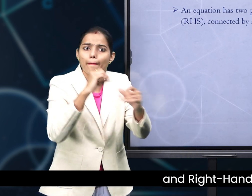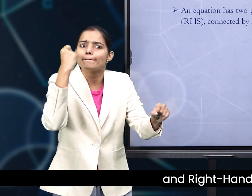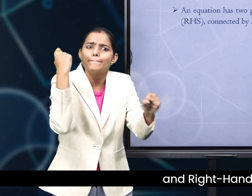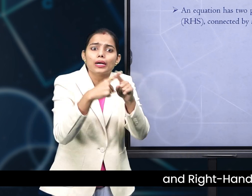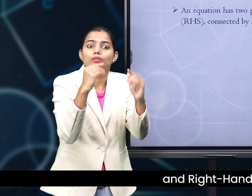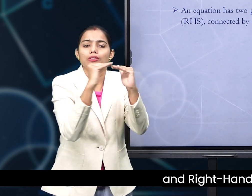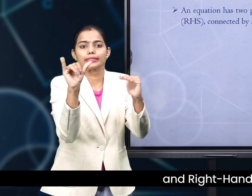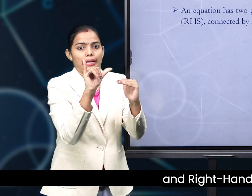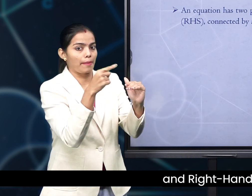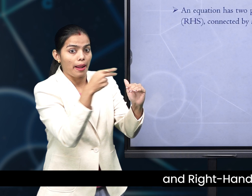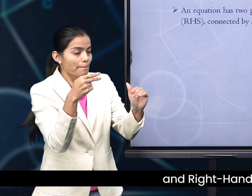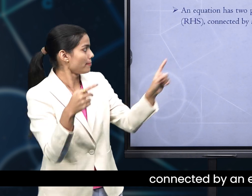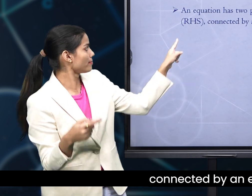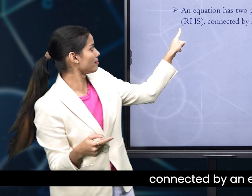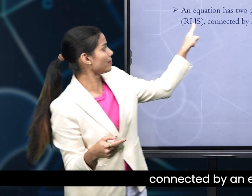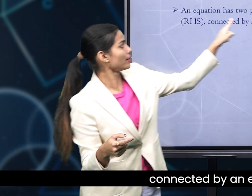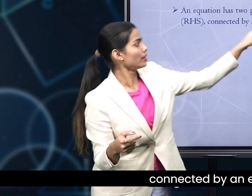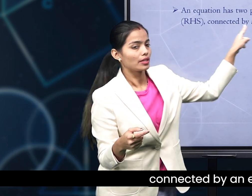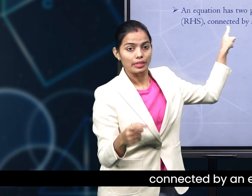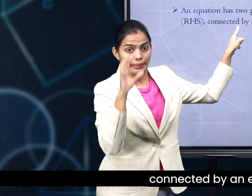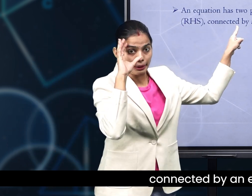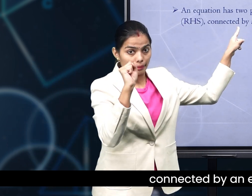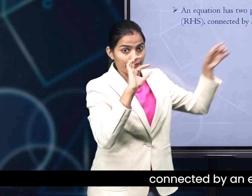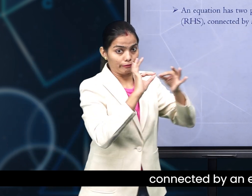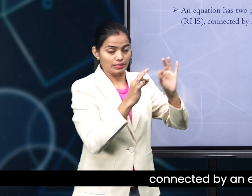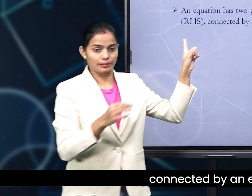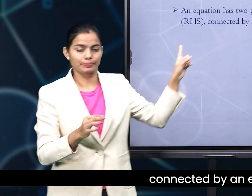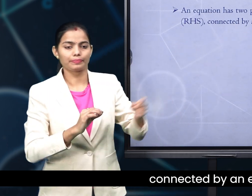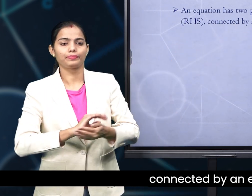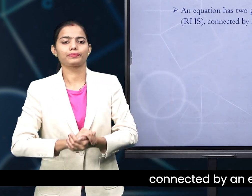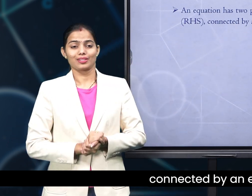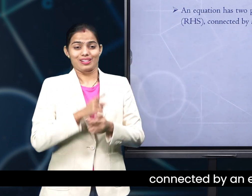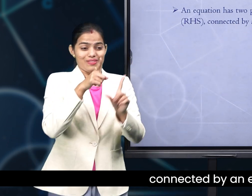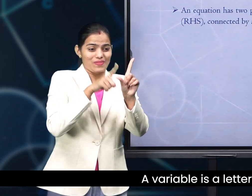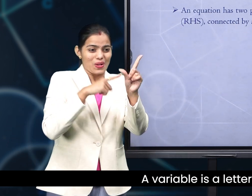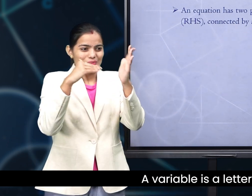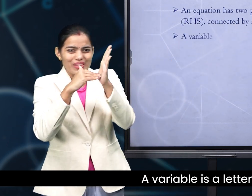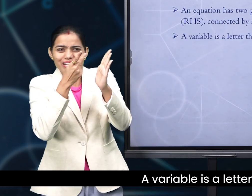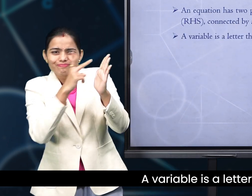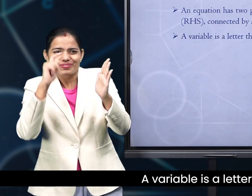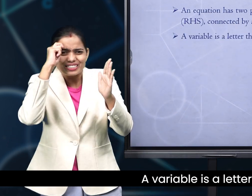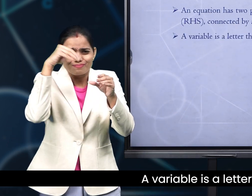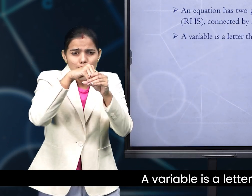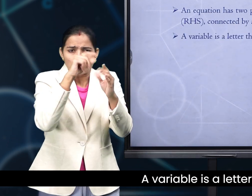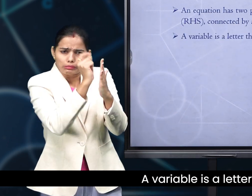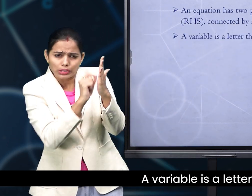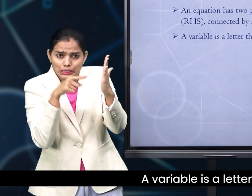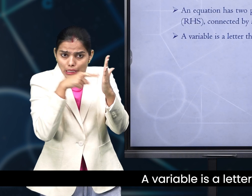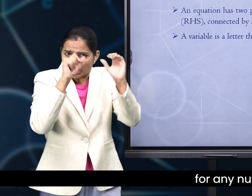hand side RHS connected by an equal sign. A variable is a letter that can stand for